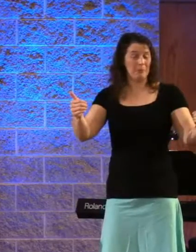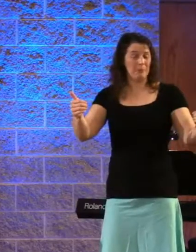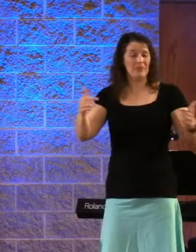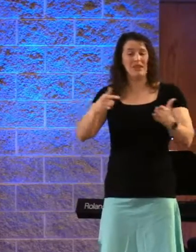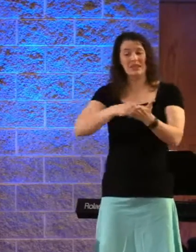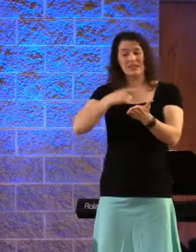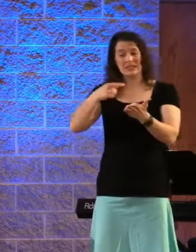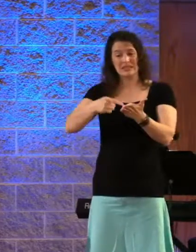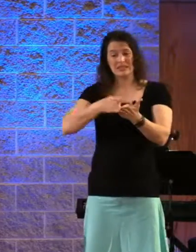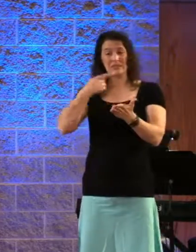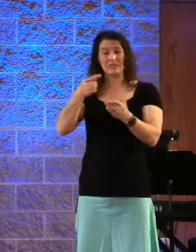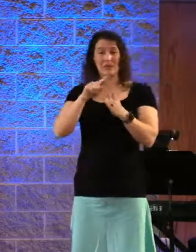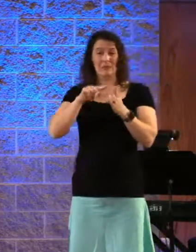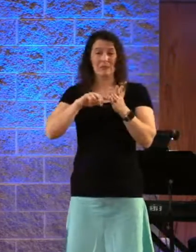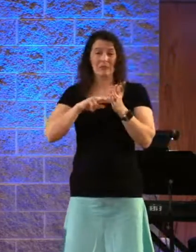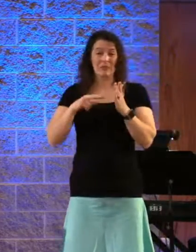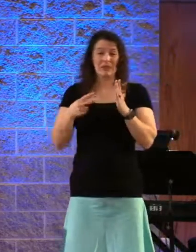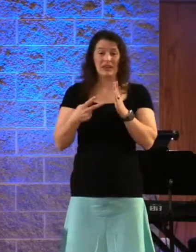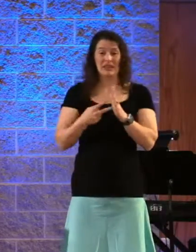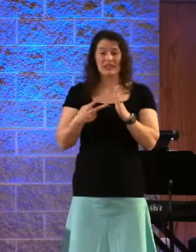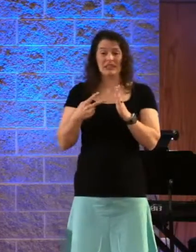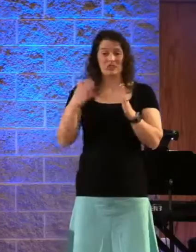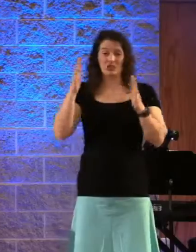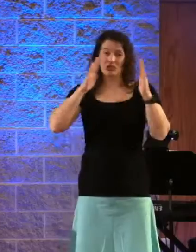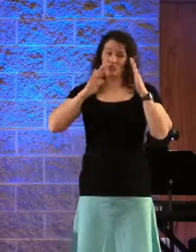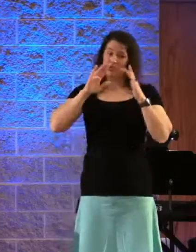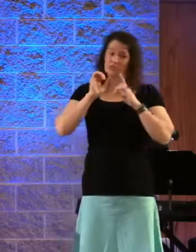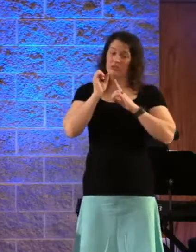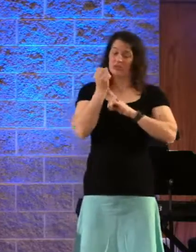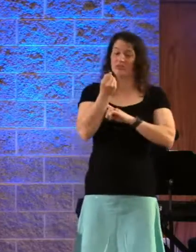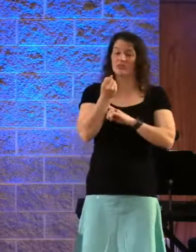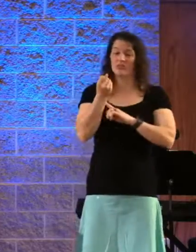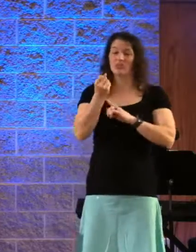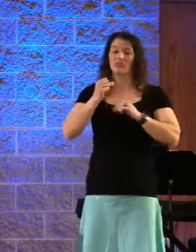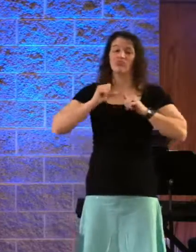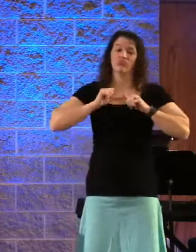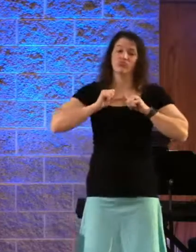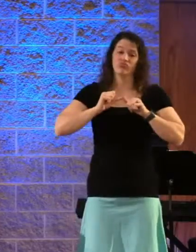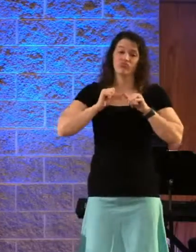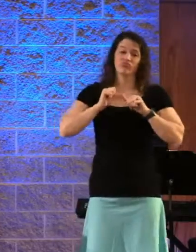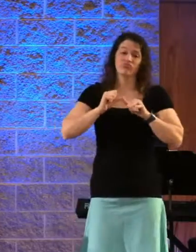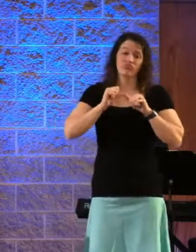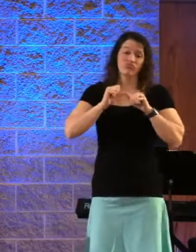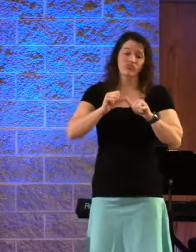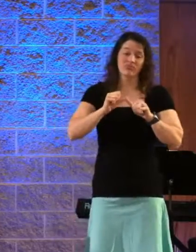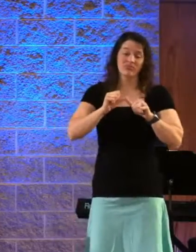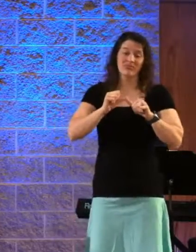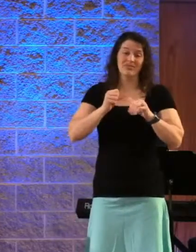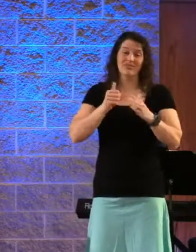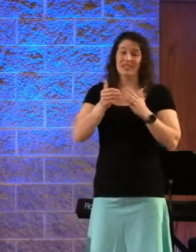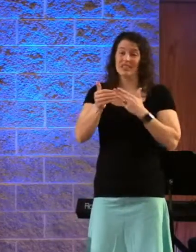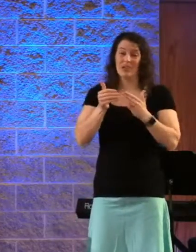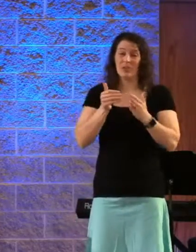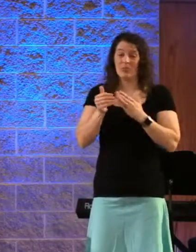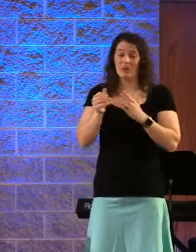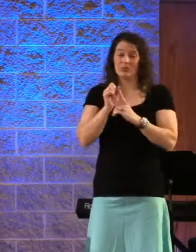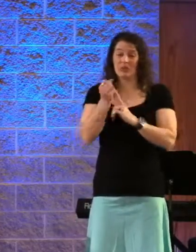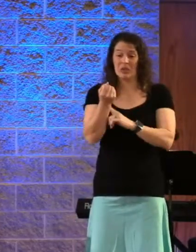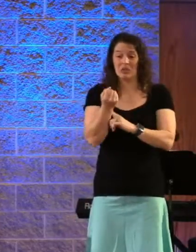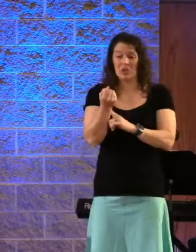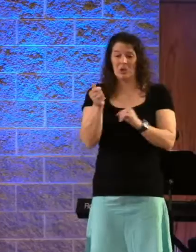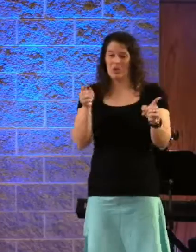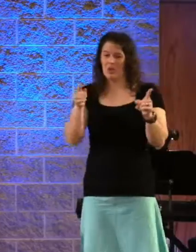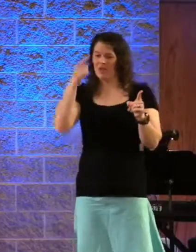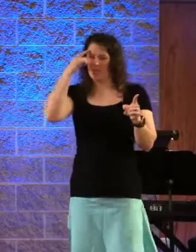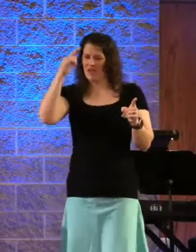sometimes that means persevering through a dark, deep valley time where in your marriage, one or both of you thinks it's never going to